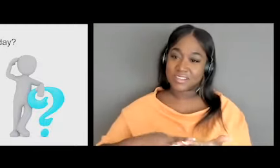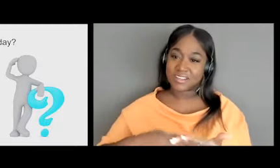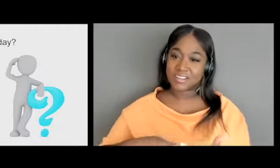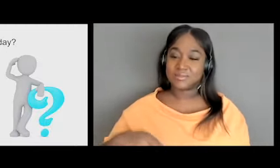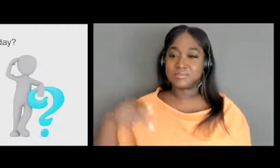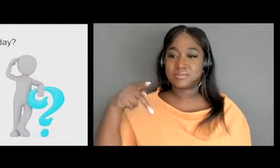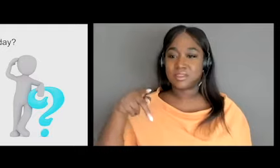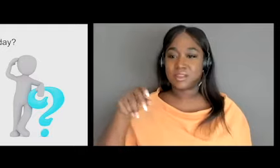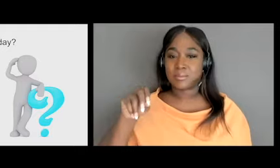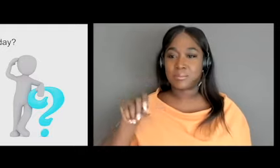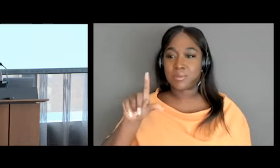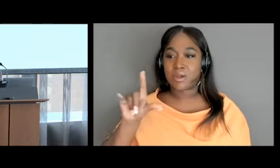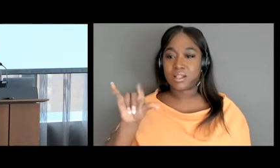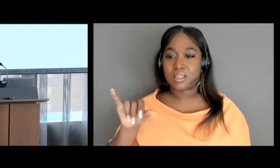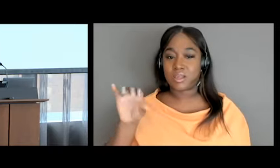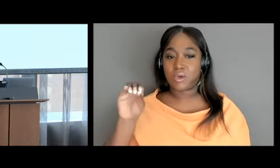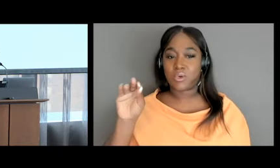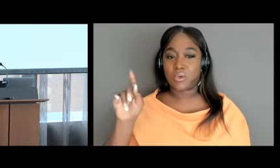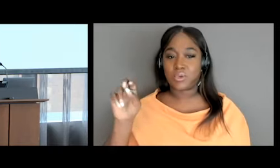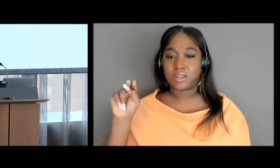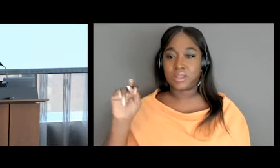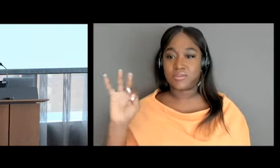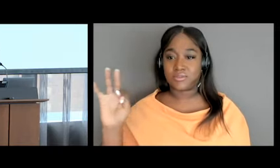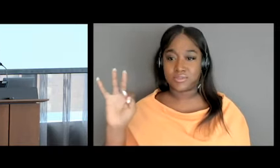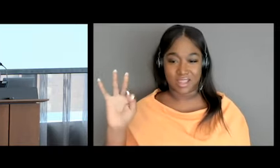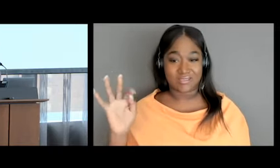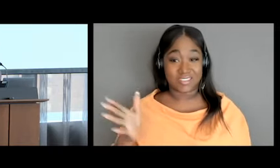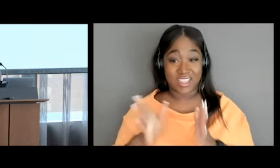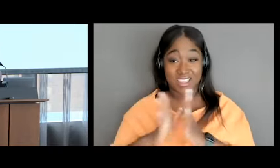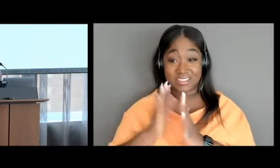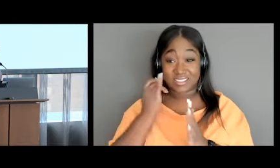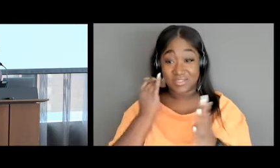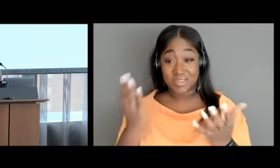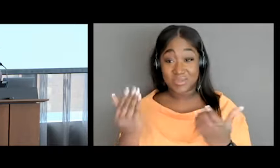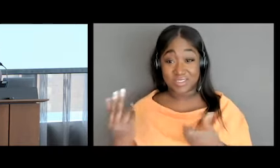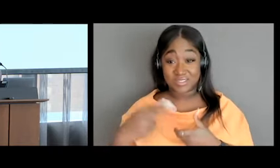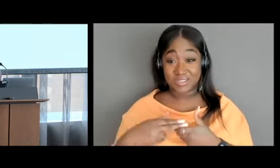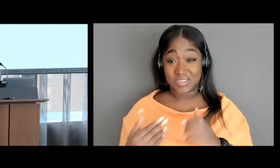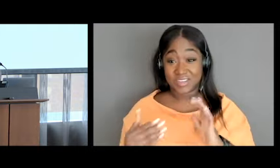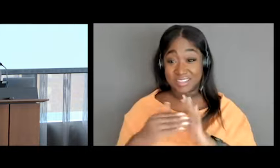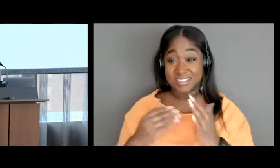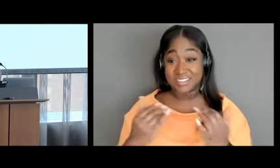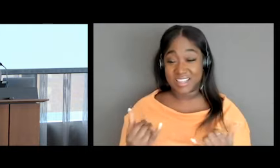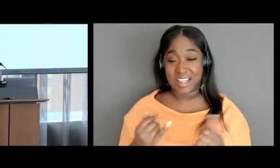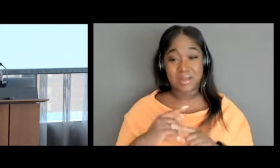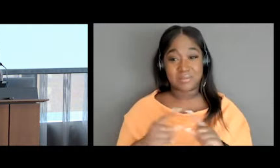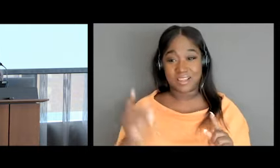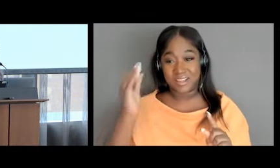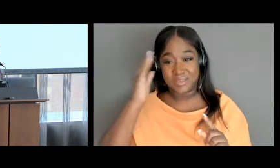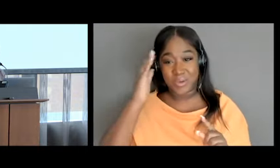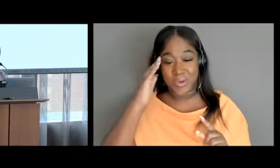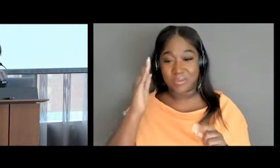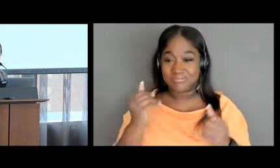today, but she was unable to. I know a lot of you mentioned you had questions to ask her. Unfortunately, we ran out of